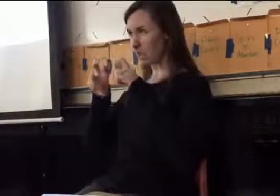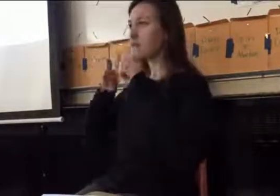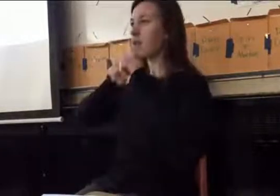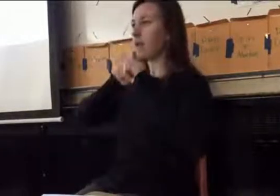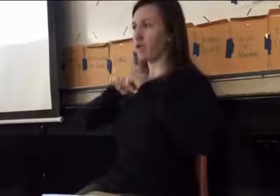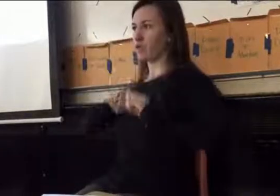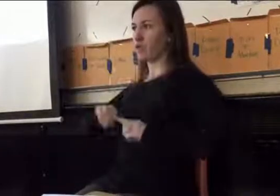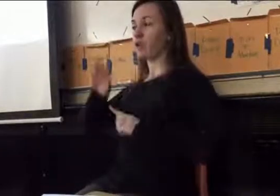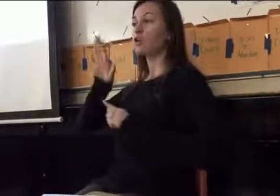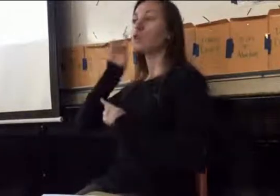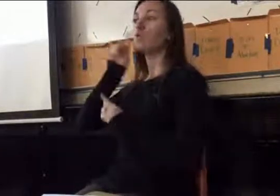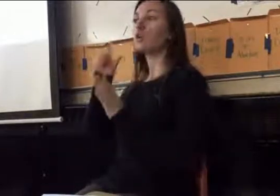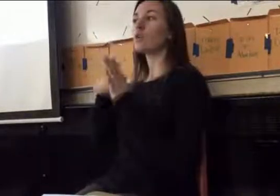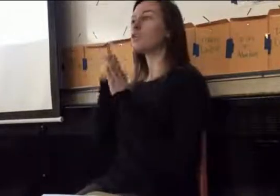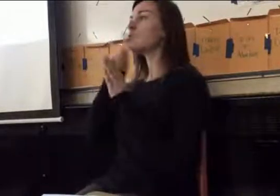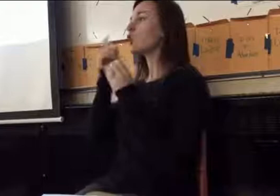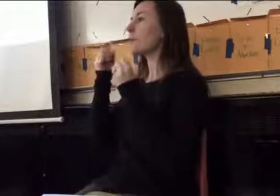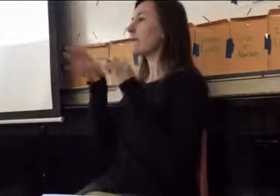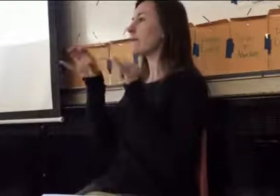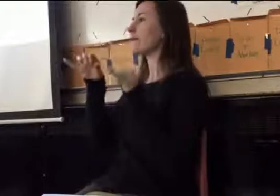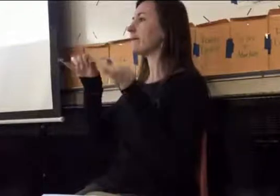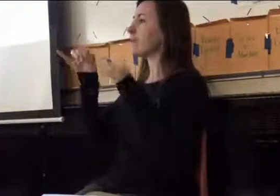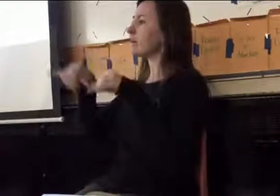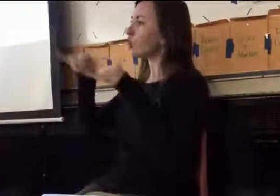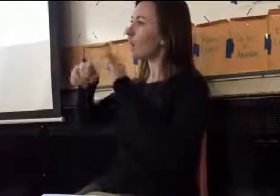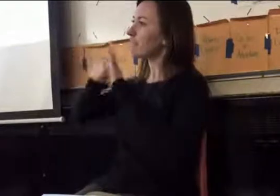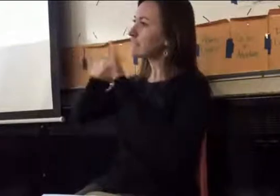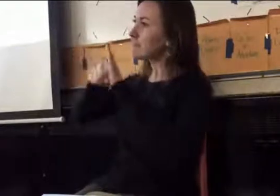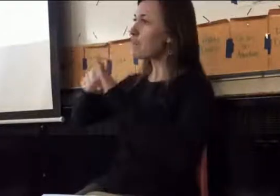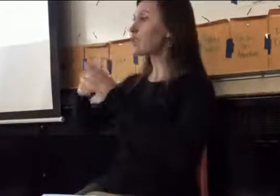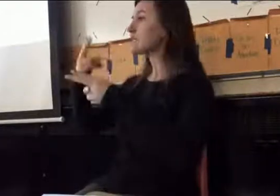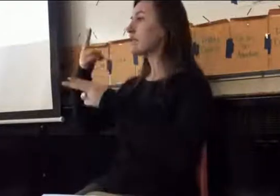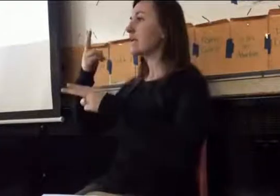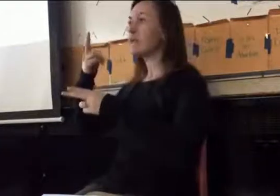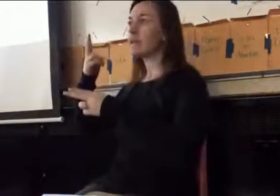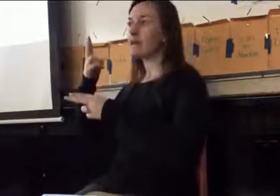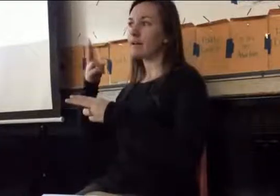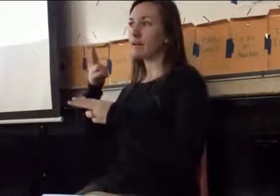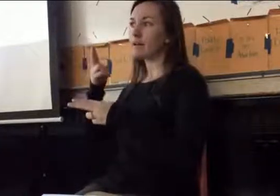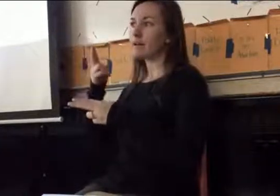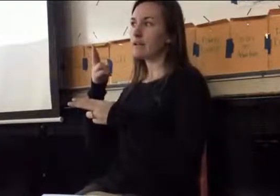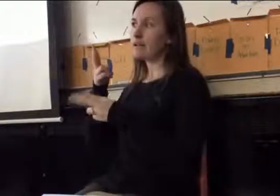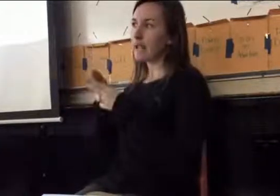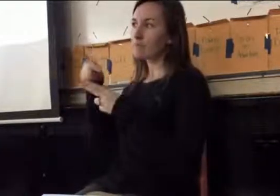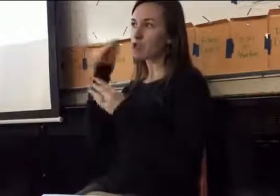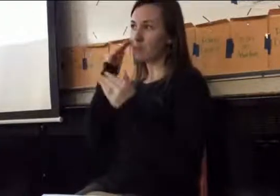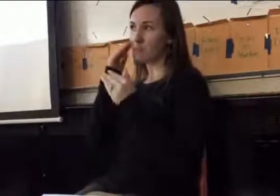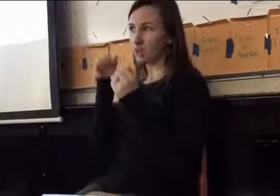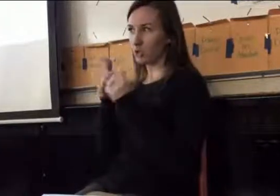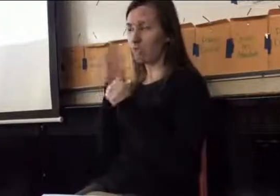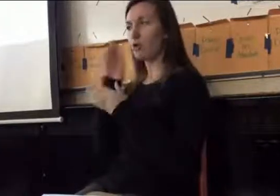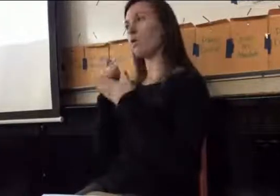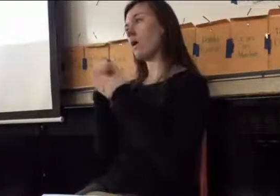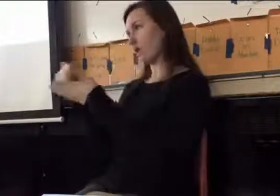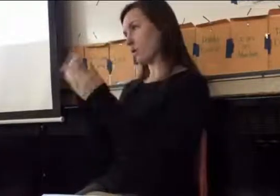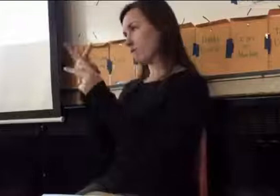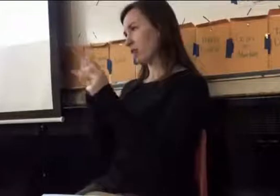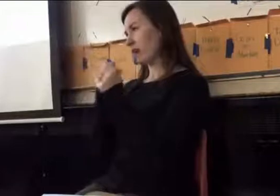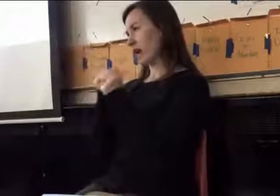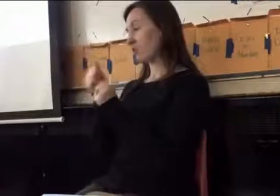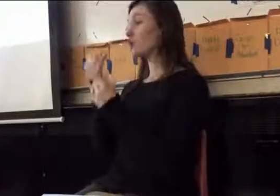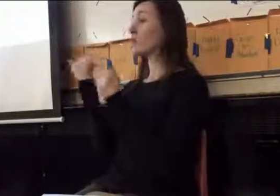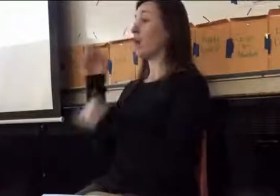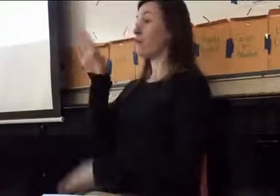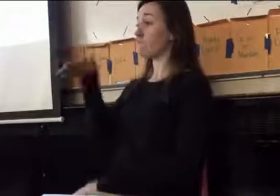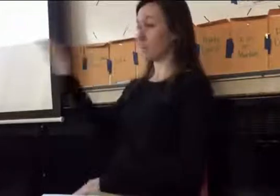that there are a lot of common symbols, people, names that you've heard of. That will help you in figuring out how to do this. Now, if you flip this over